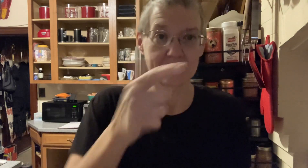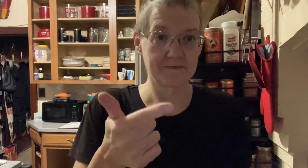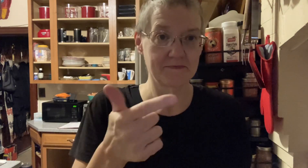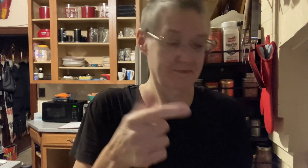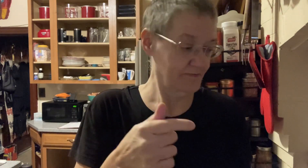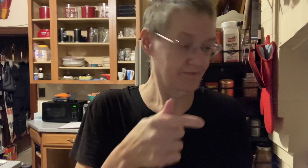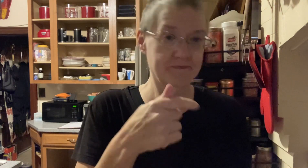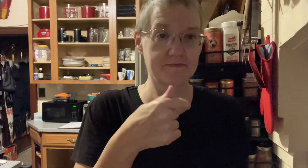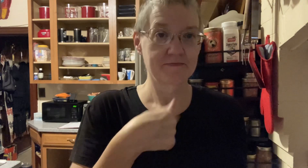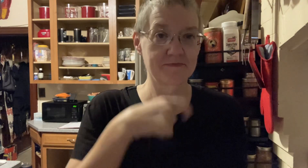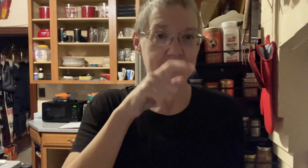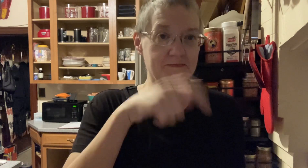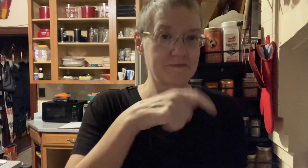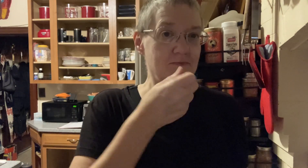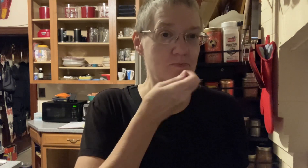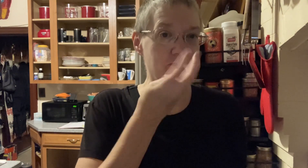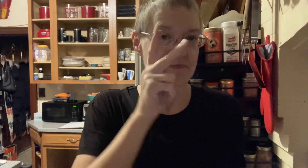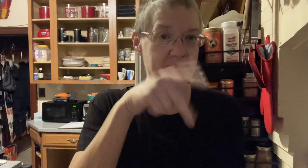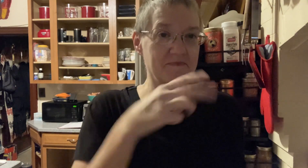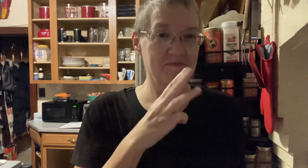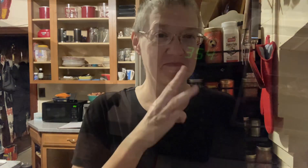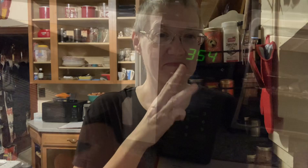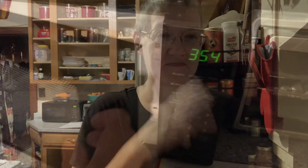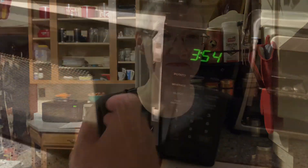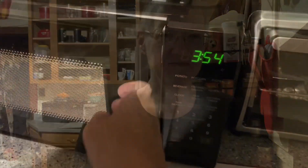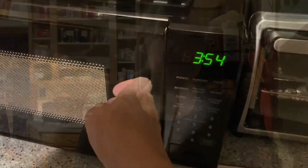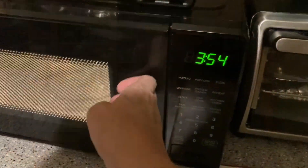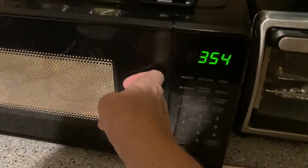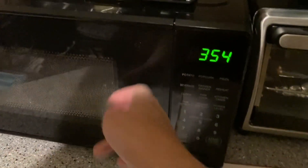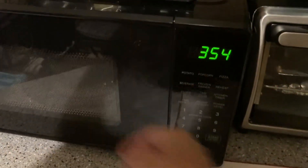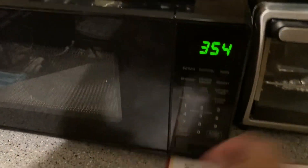alternately to the butter mixture. I need to warm up the water.